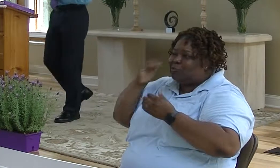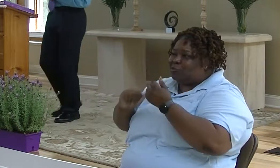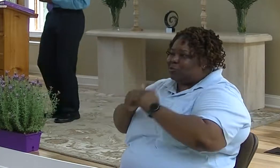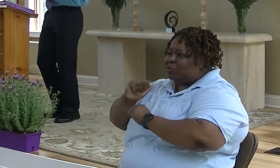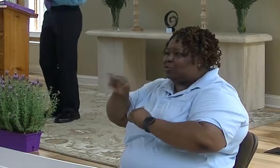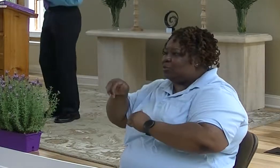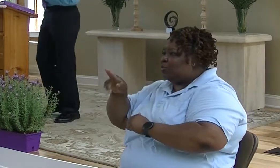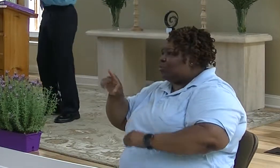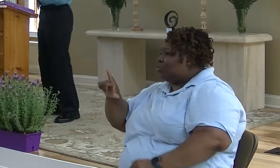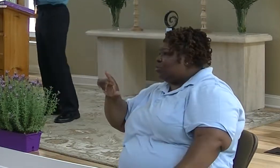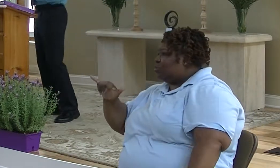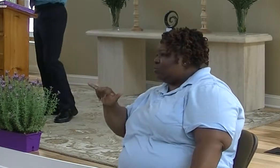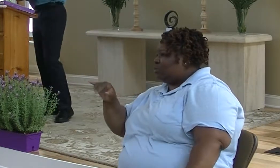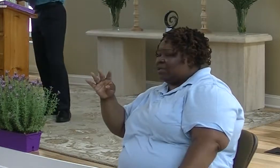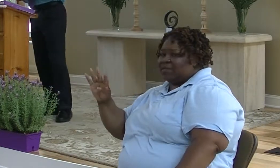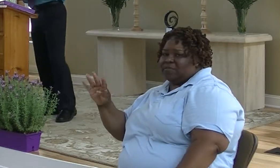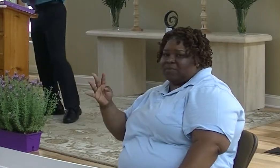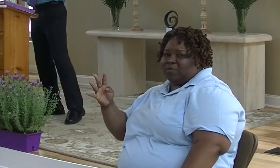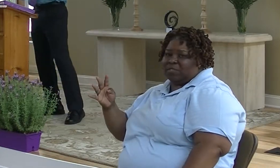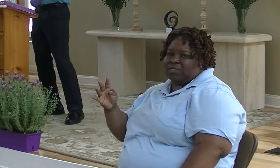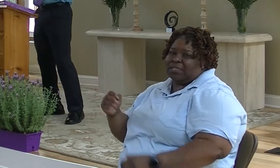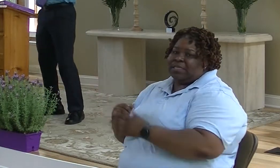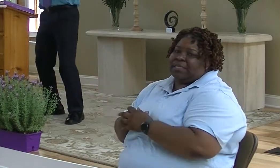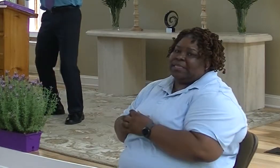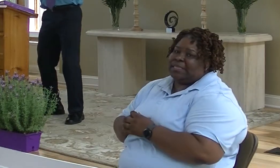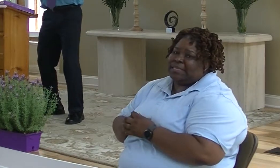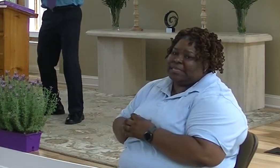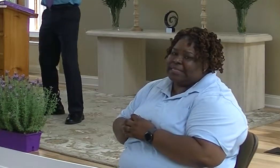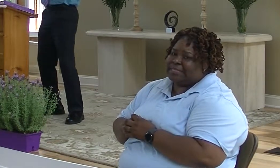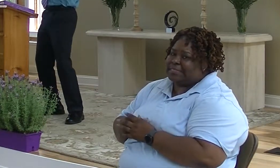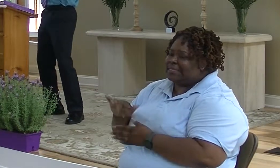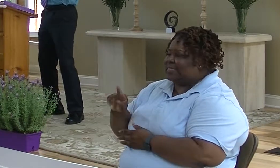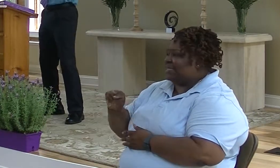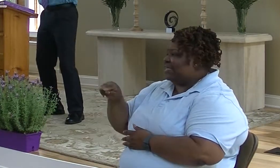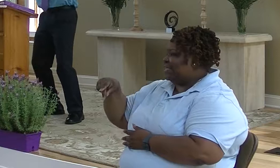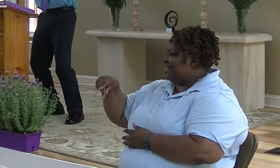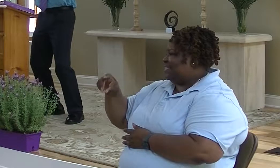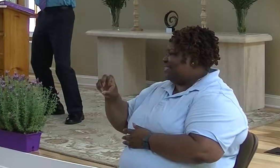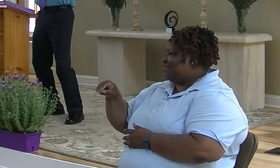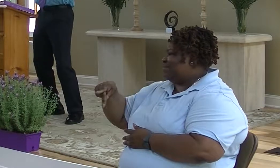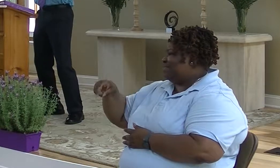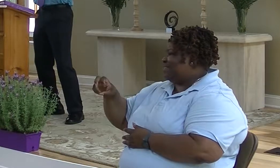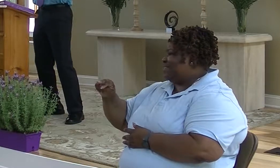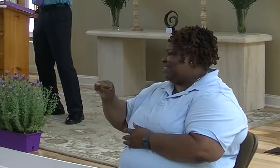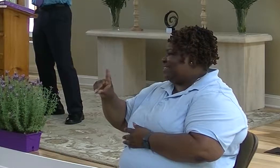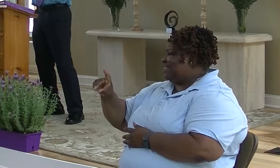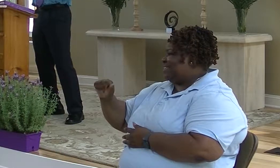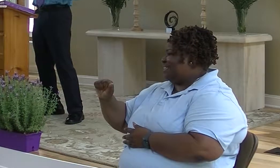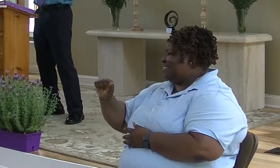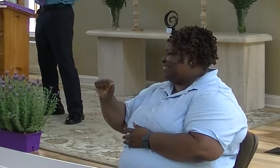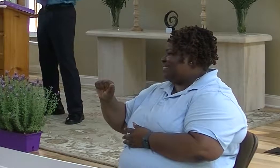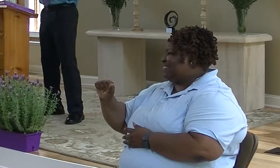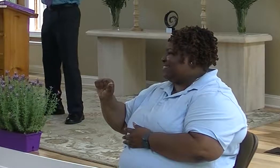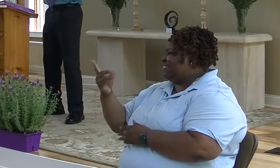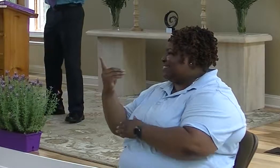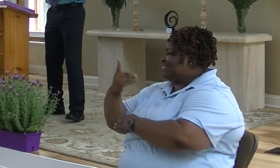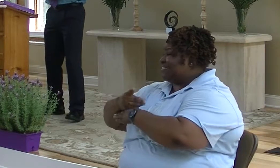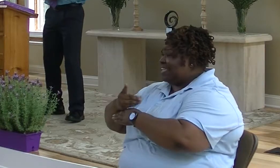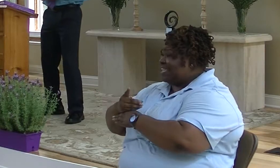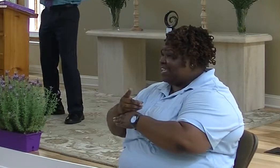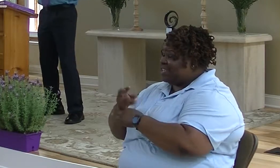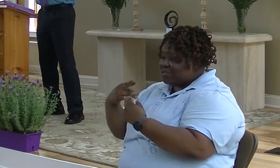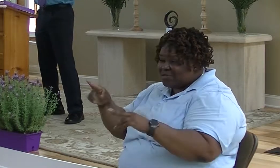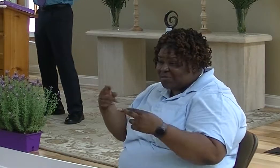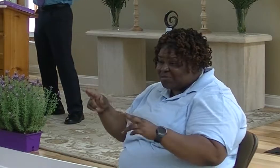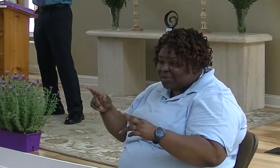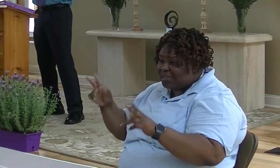correct? Independence Day. Are we willing to, as an example, expand our consciousness to such a degree that we